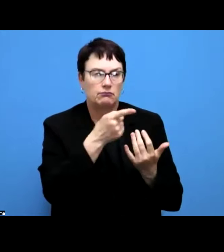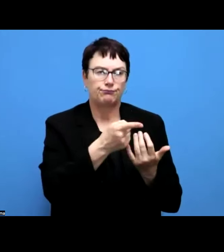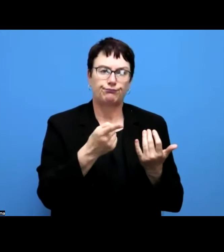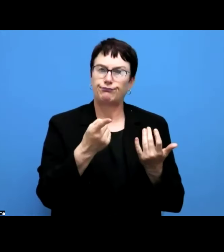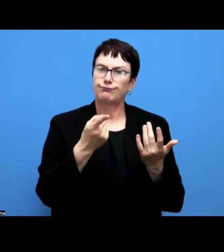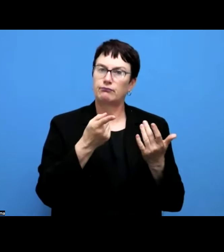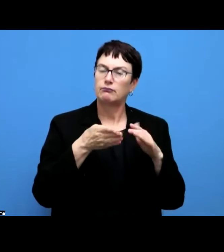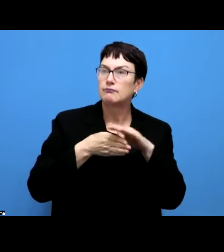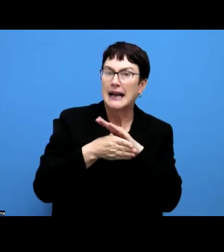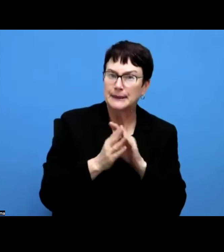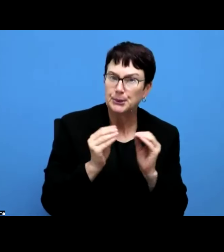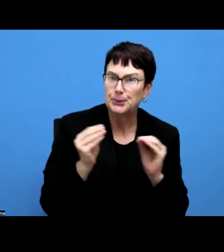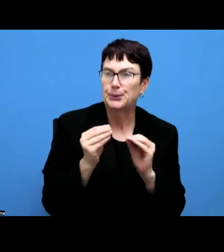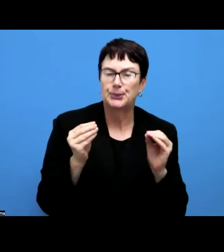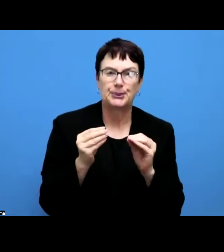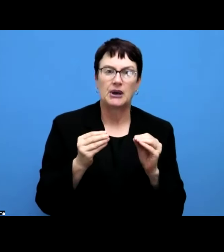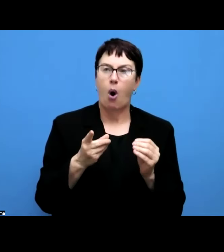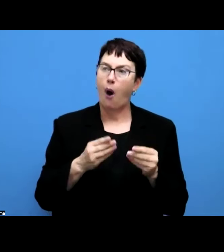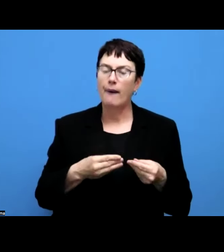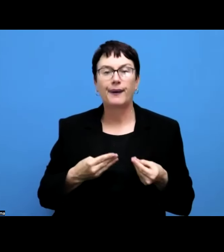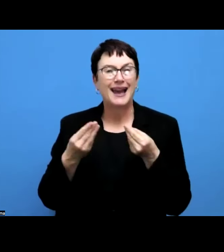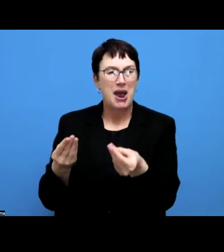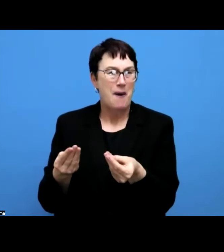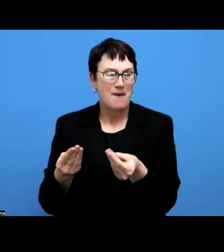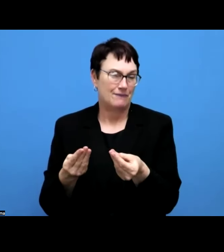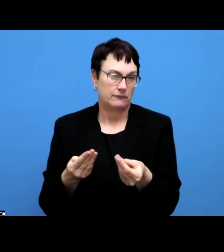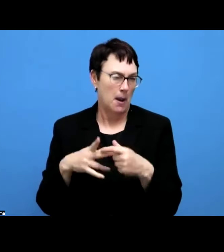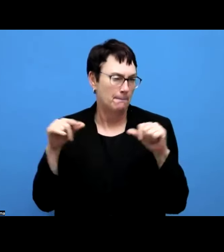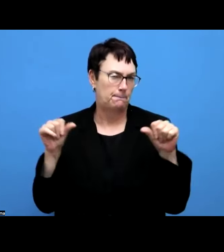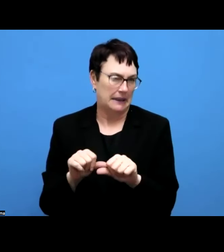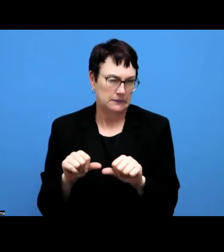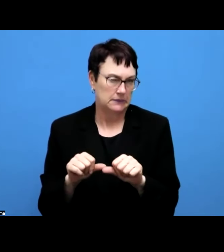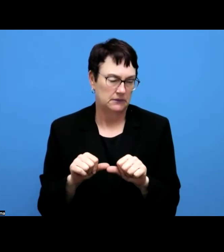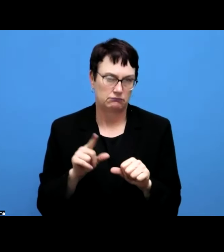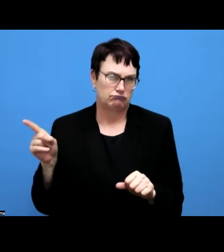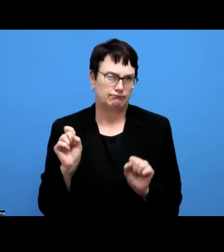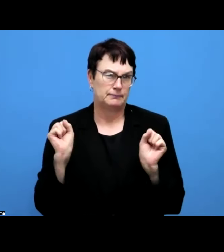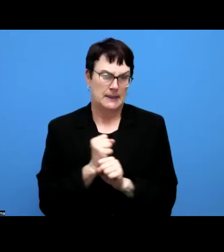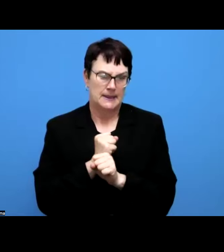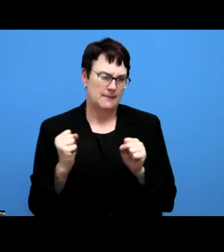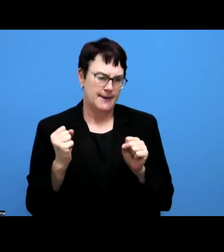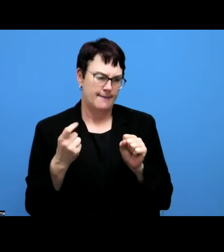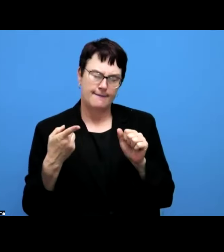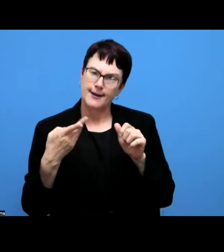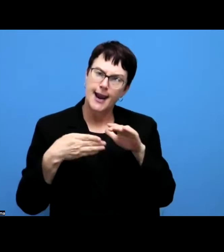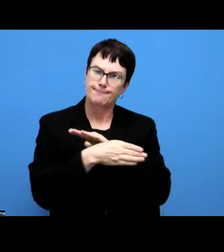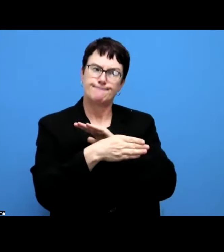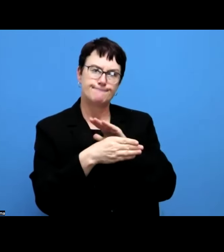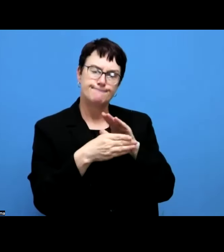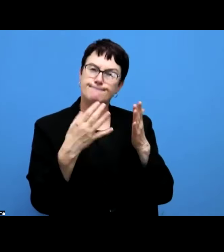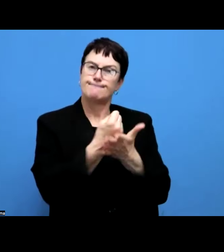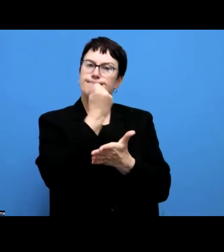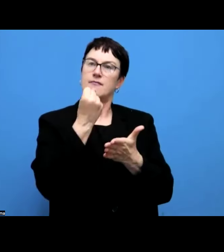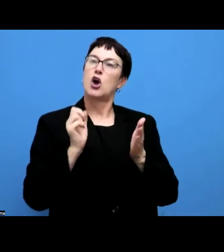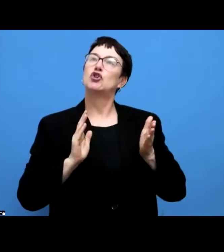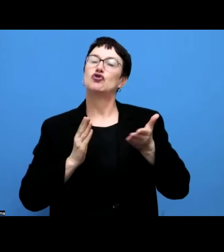inaccessible, or of such poor quality that they are unusable. We heard this clearly from a